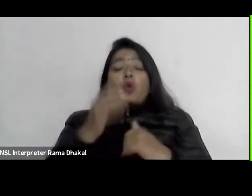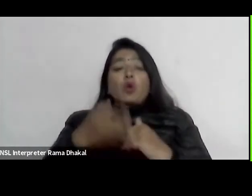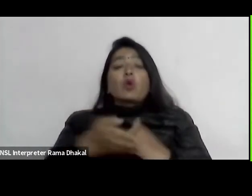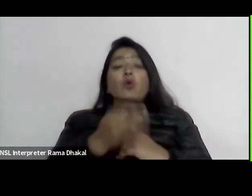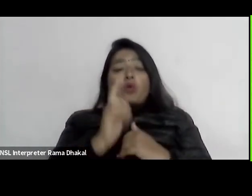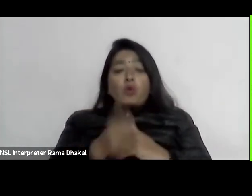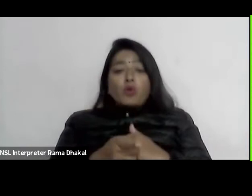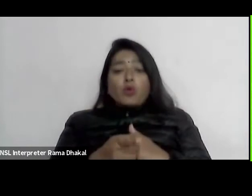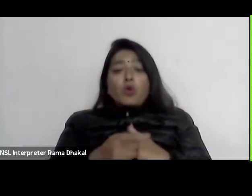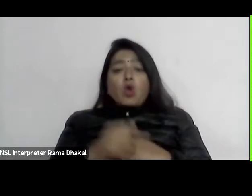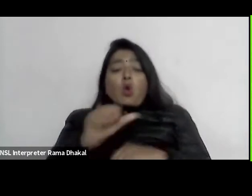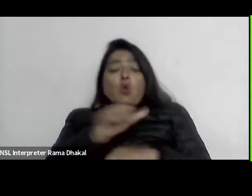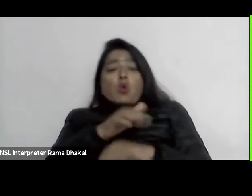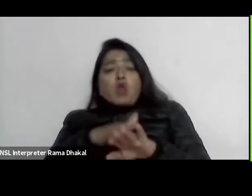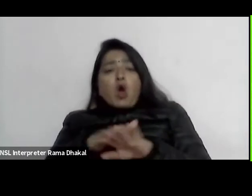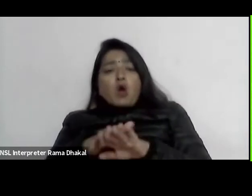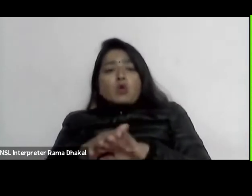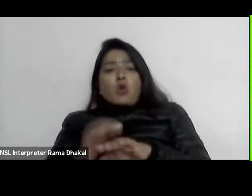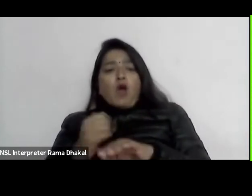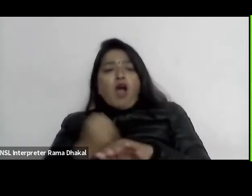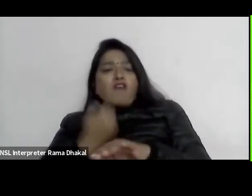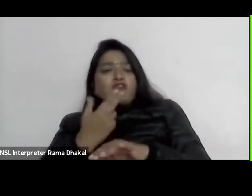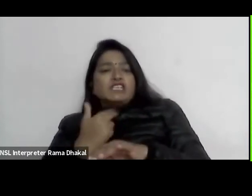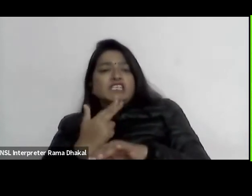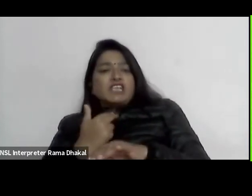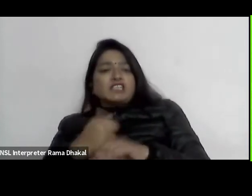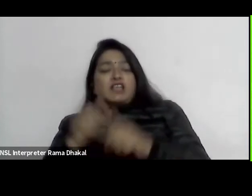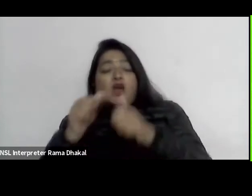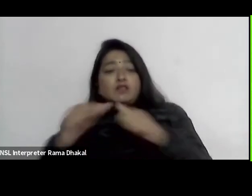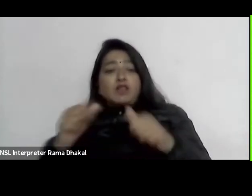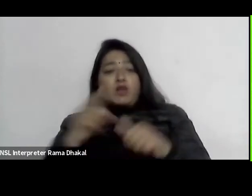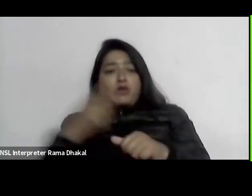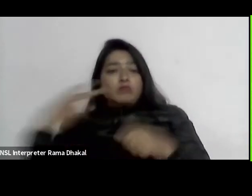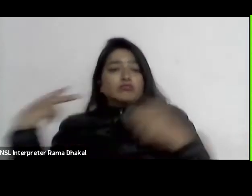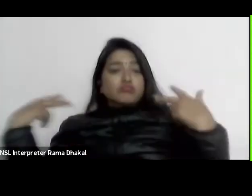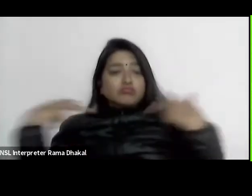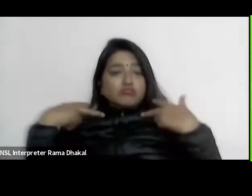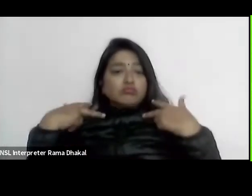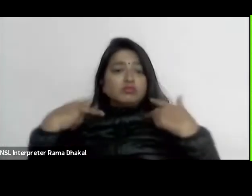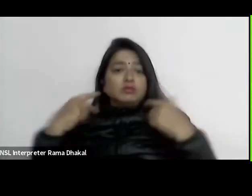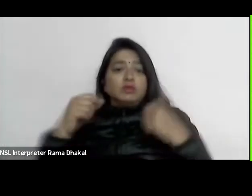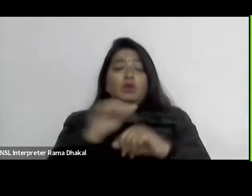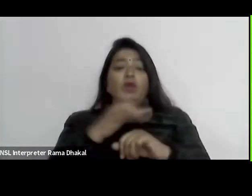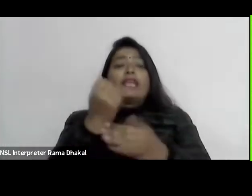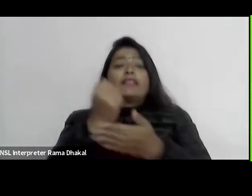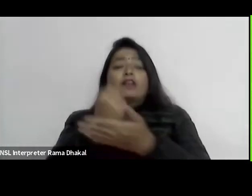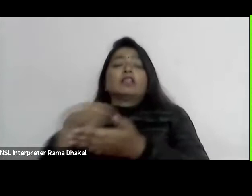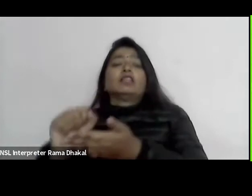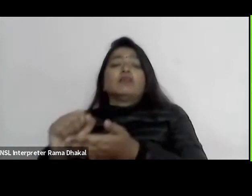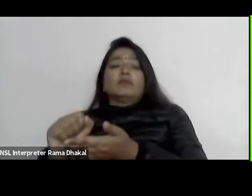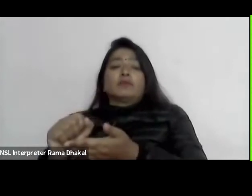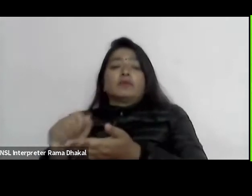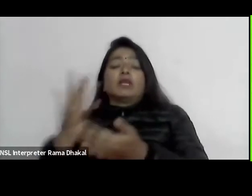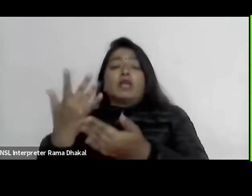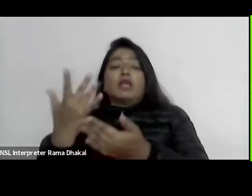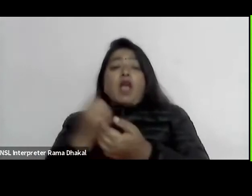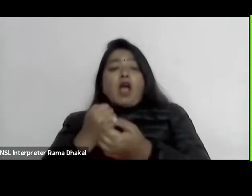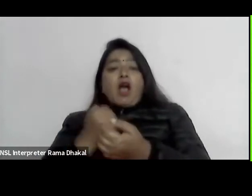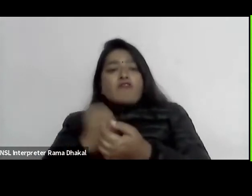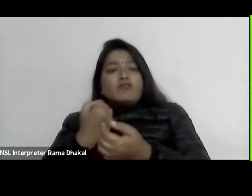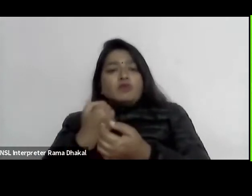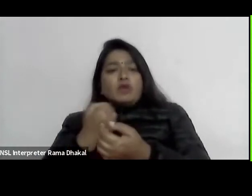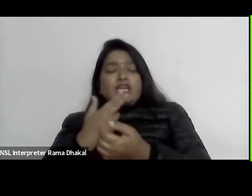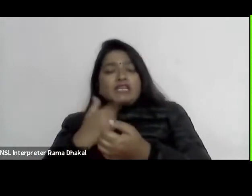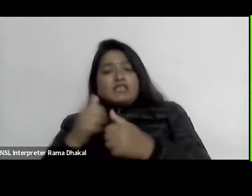existential desire for all these women to migrate, but there are different levels of consent between trafficking, migration, and human